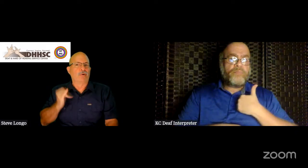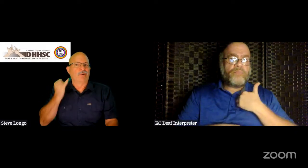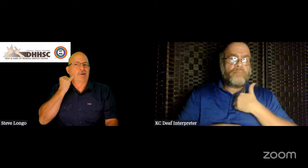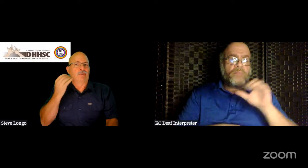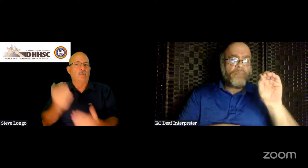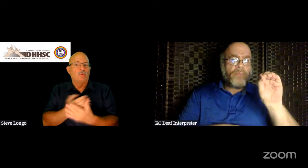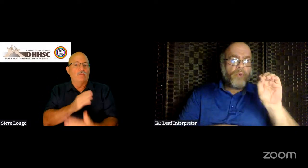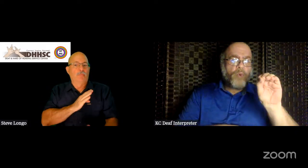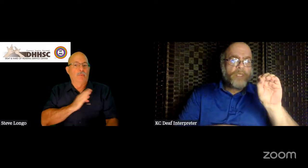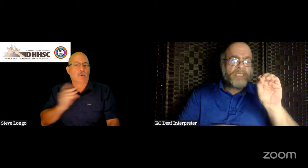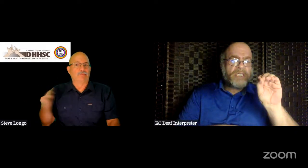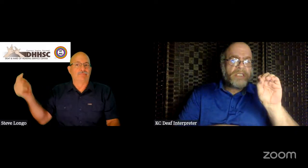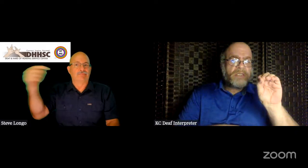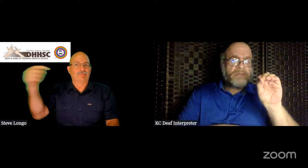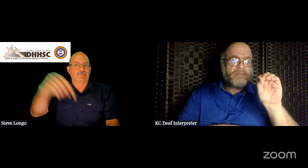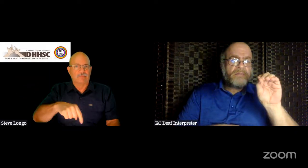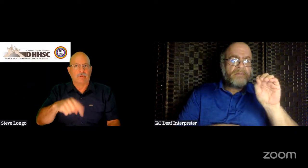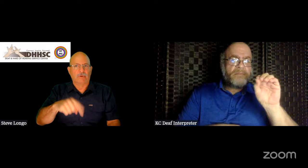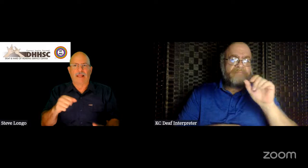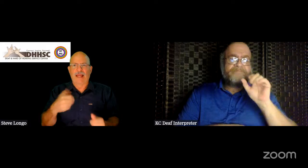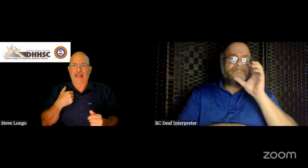We're still working on